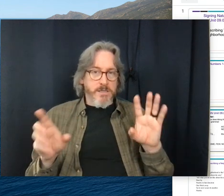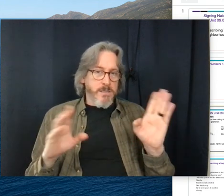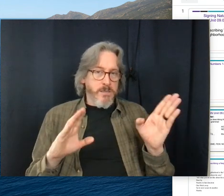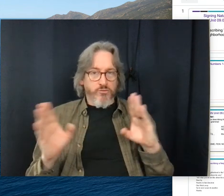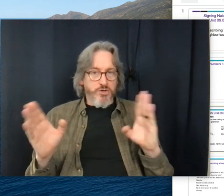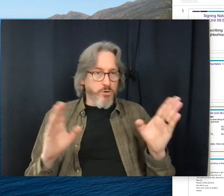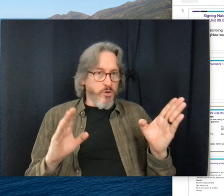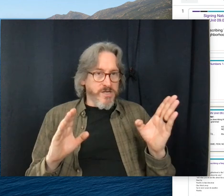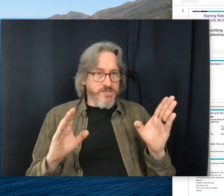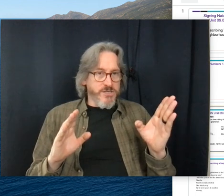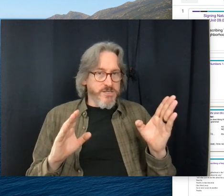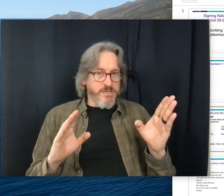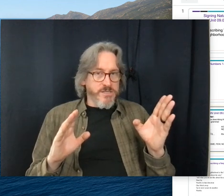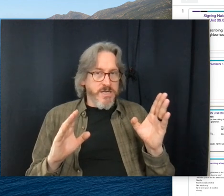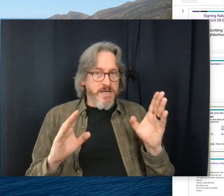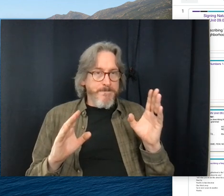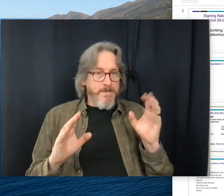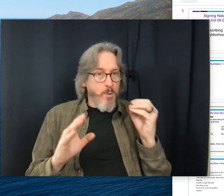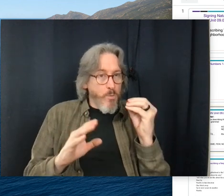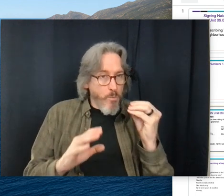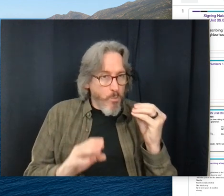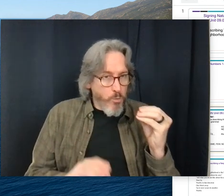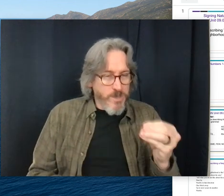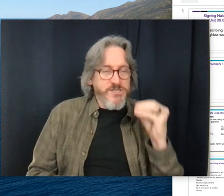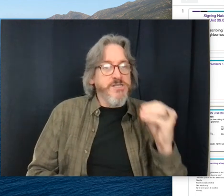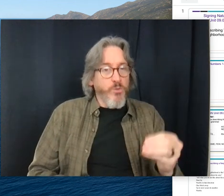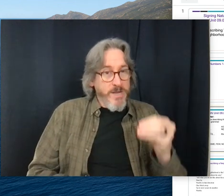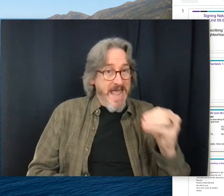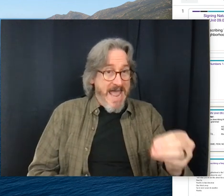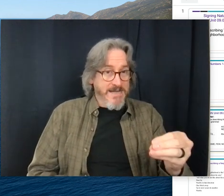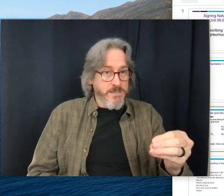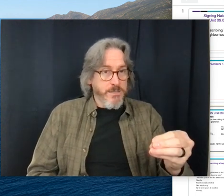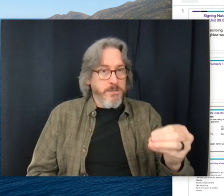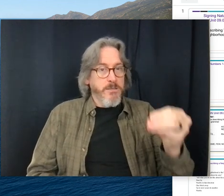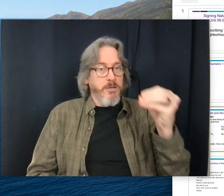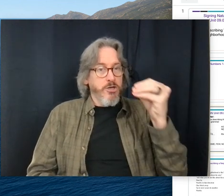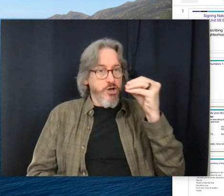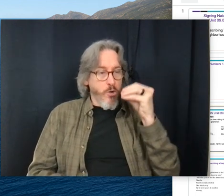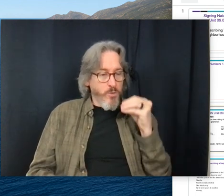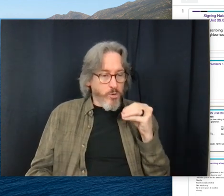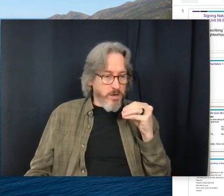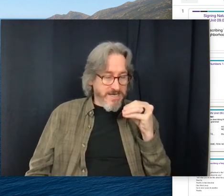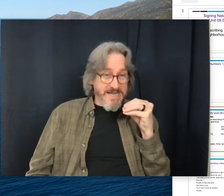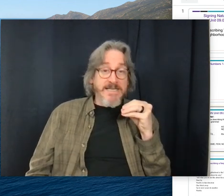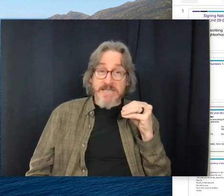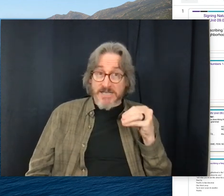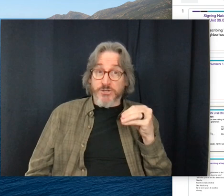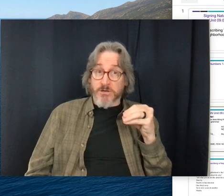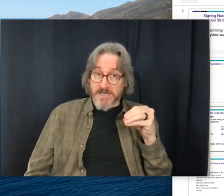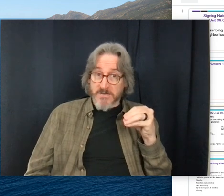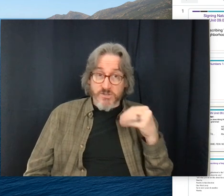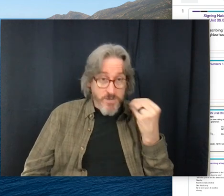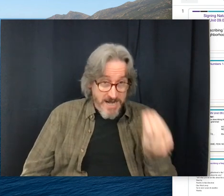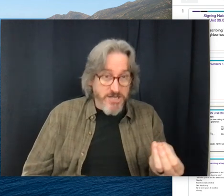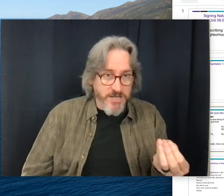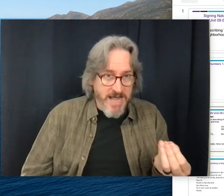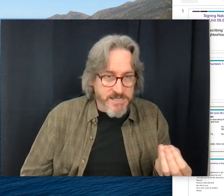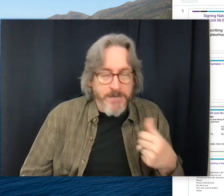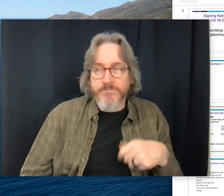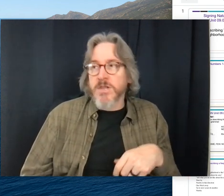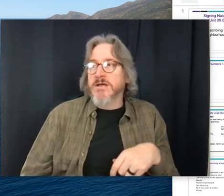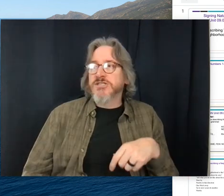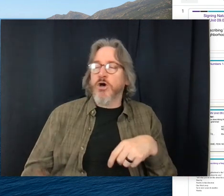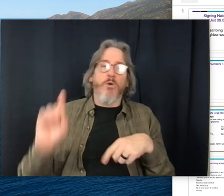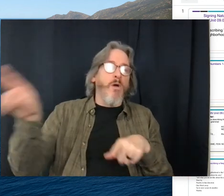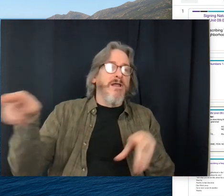is rhetorical questions that we ask knowing we're intending to answer ourselves. So we're not actually